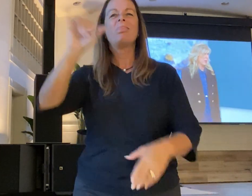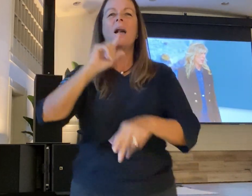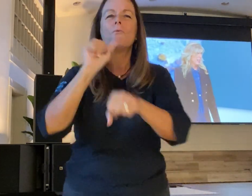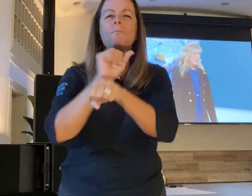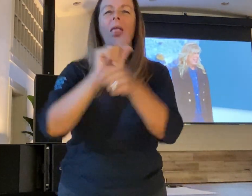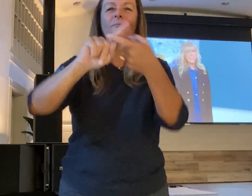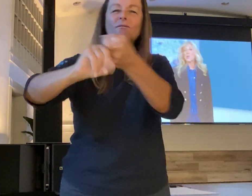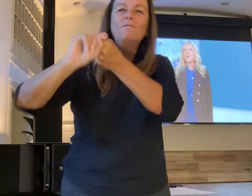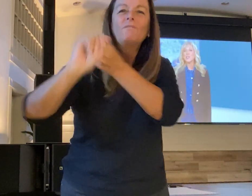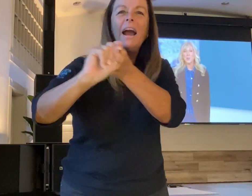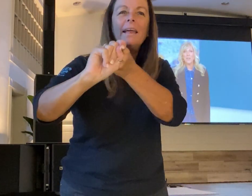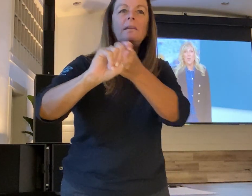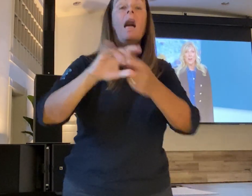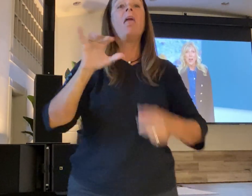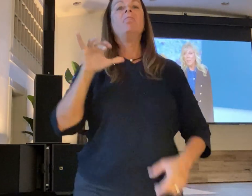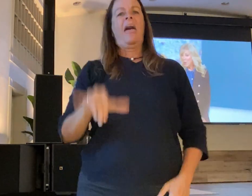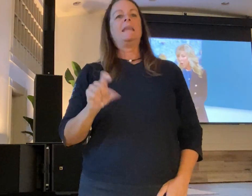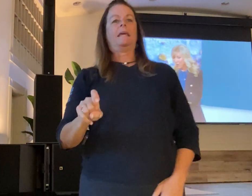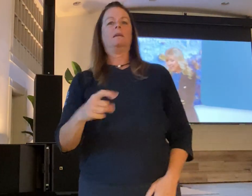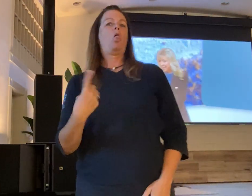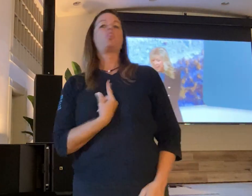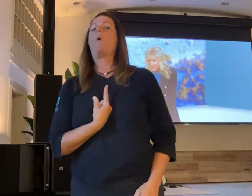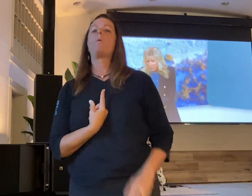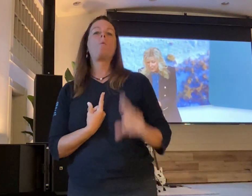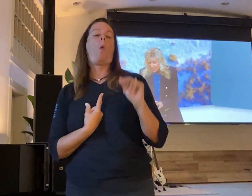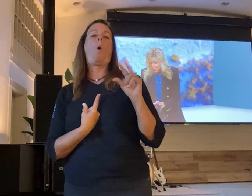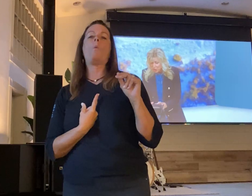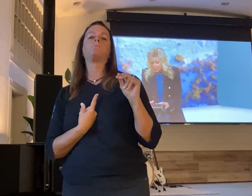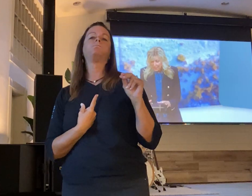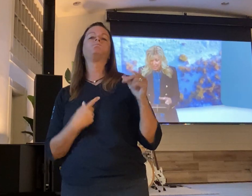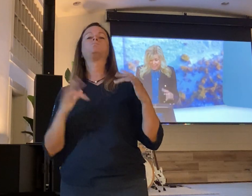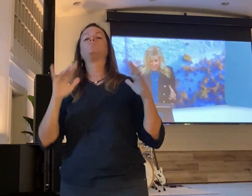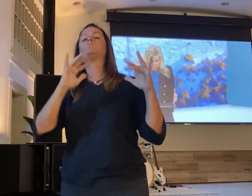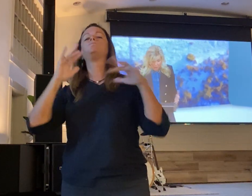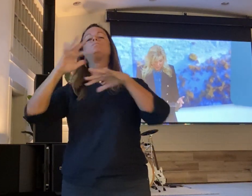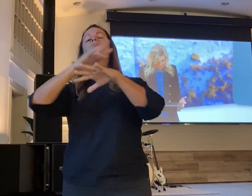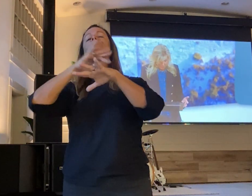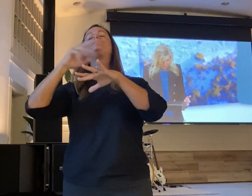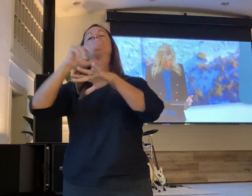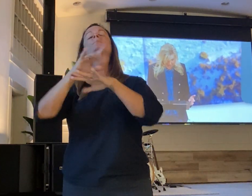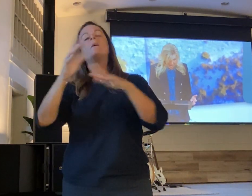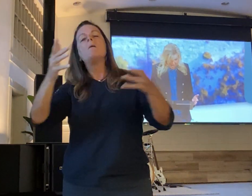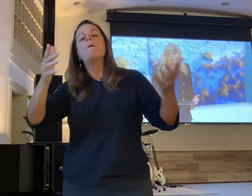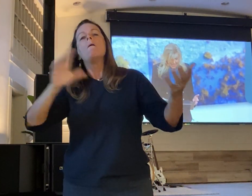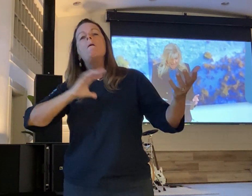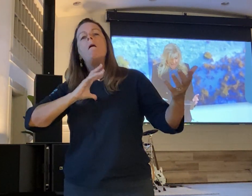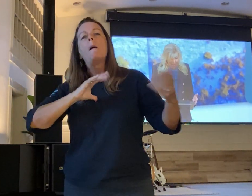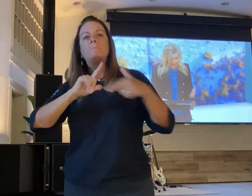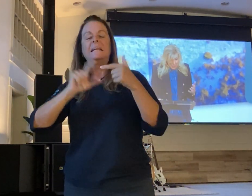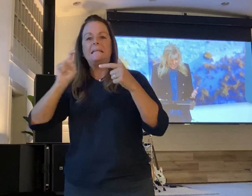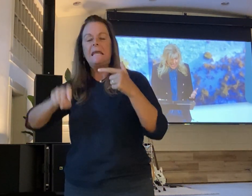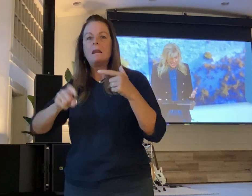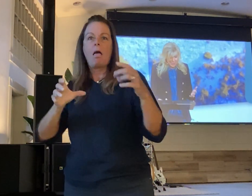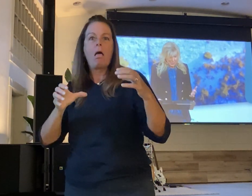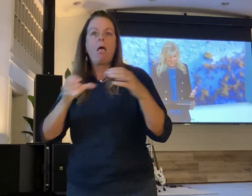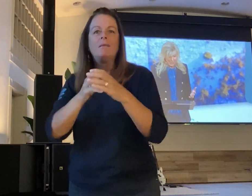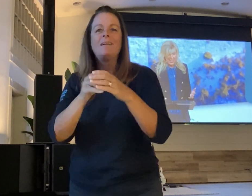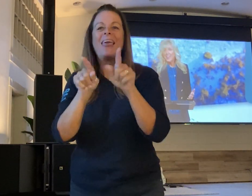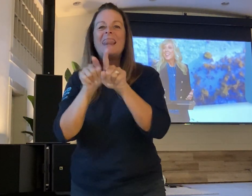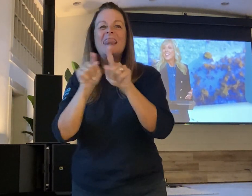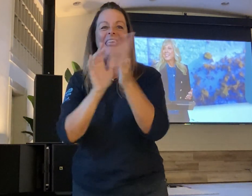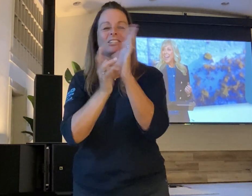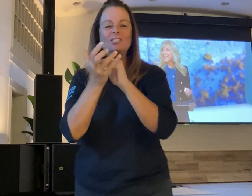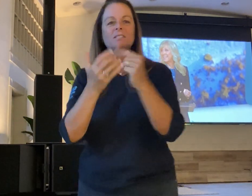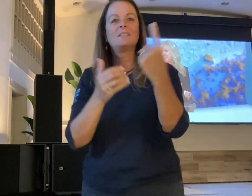even possible in 2024? I mean, are these kinds of relationships even possible? And I would say to